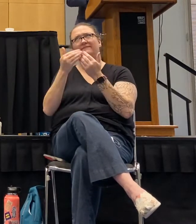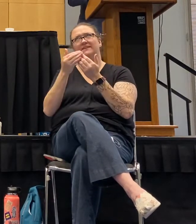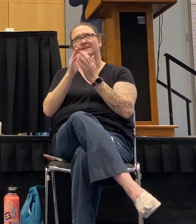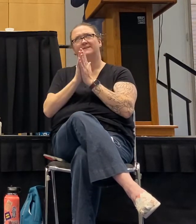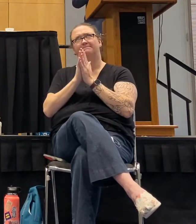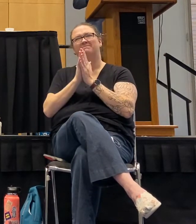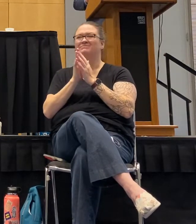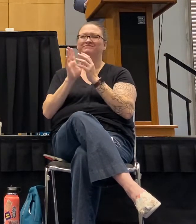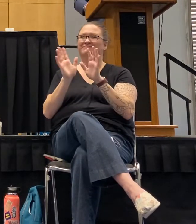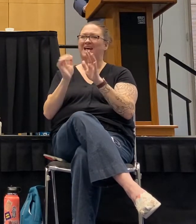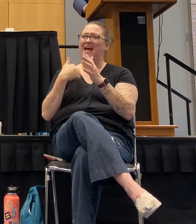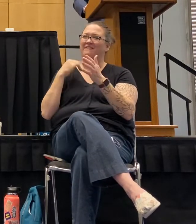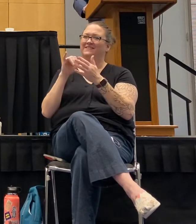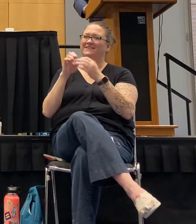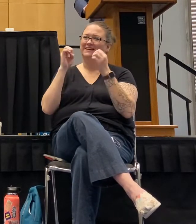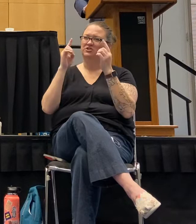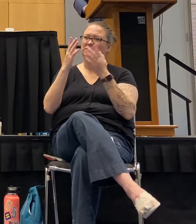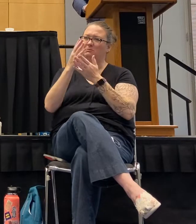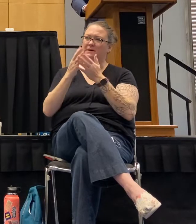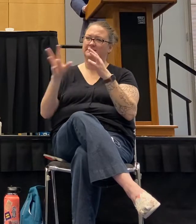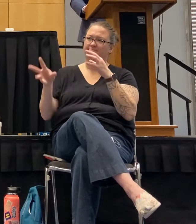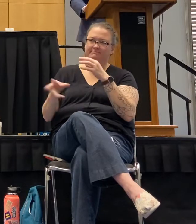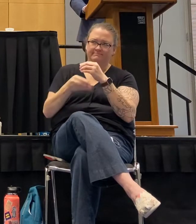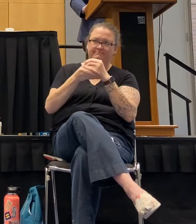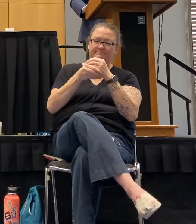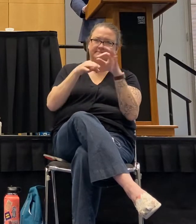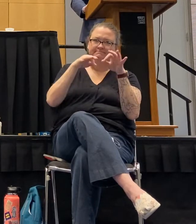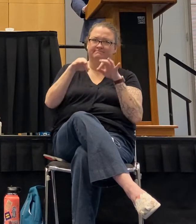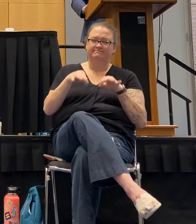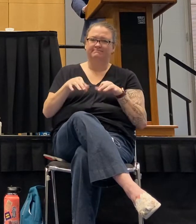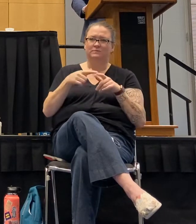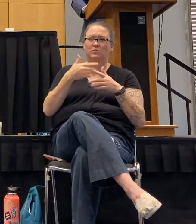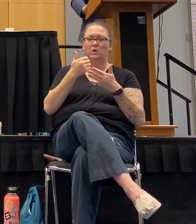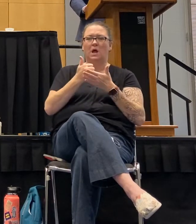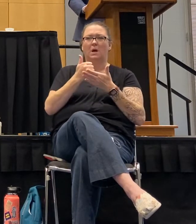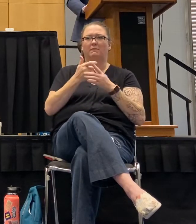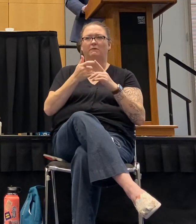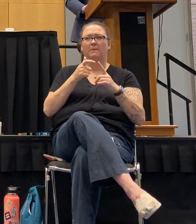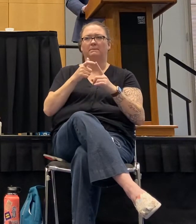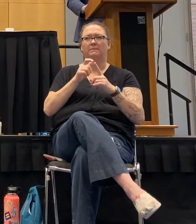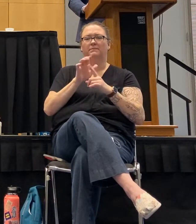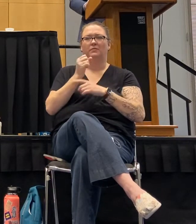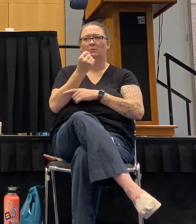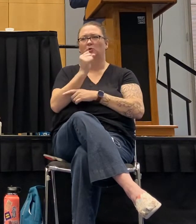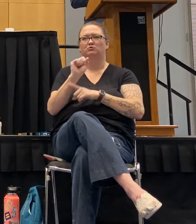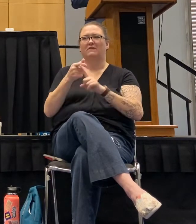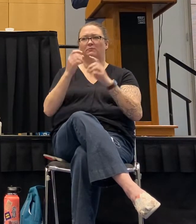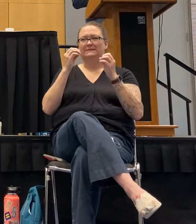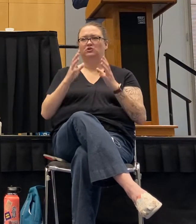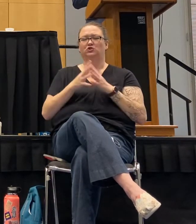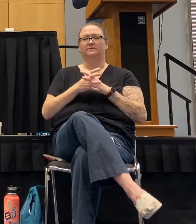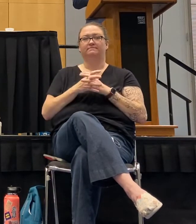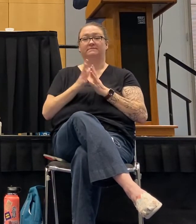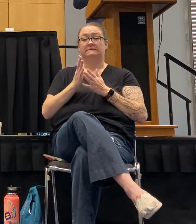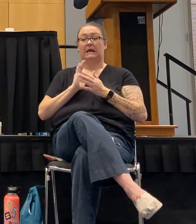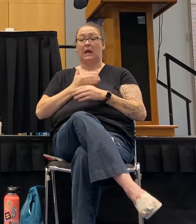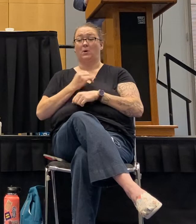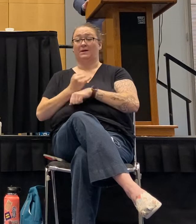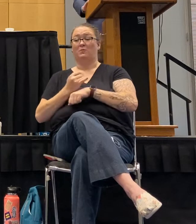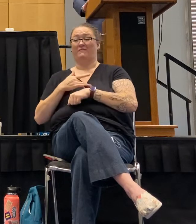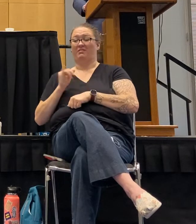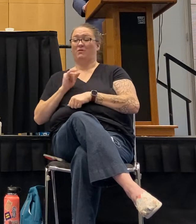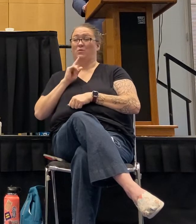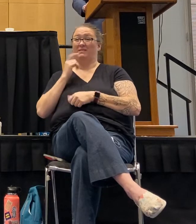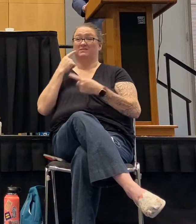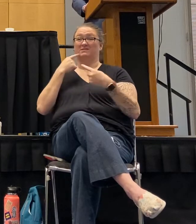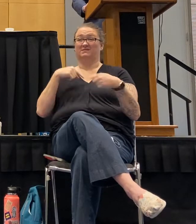inconvenient. And so having that educational piece has really been helpful for a lot of the pushback from us. For our campus, we feel like it's been a